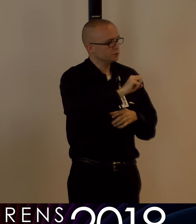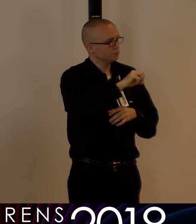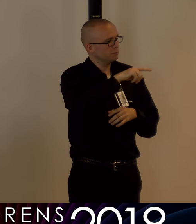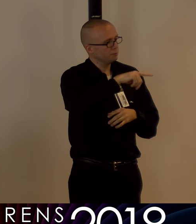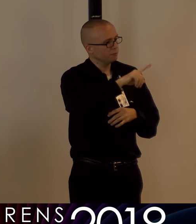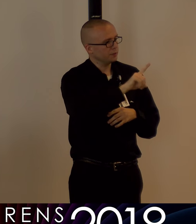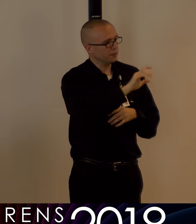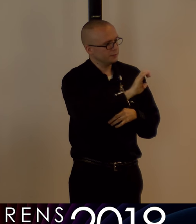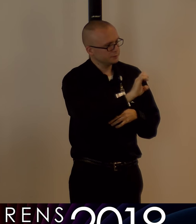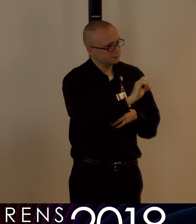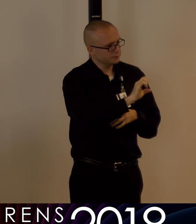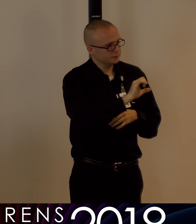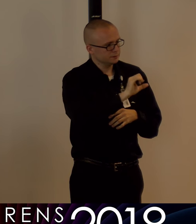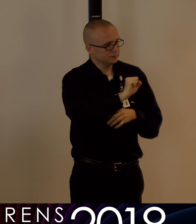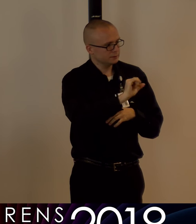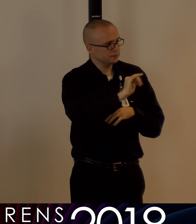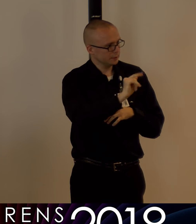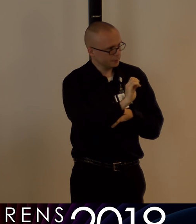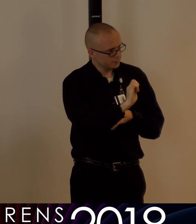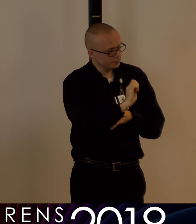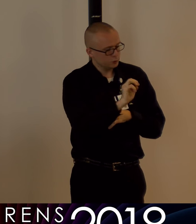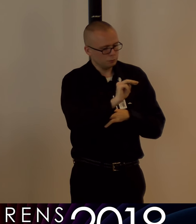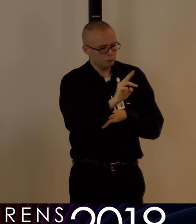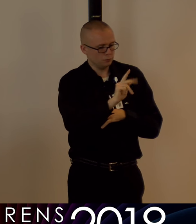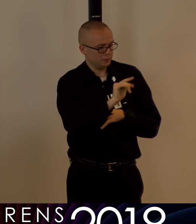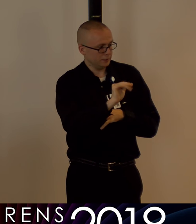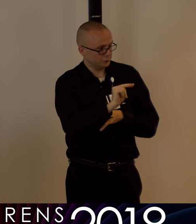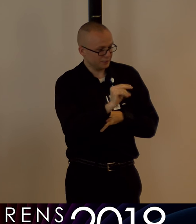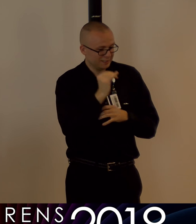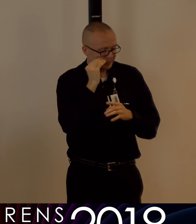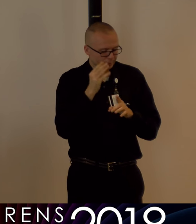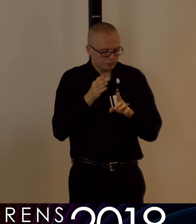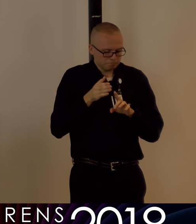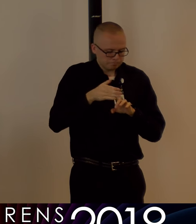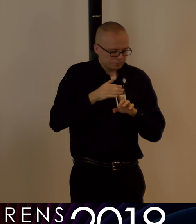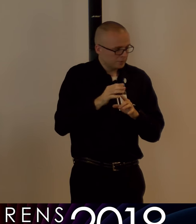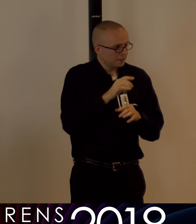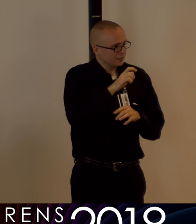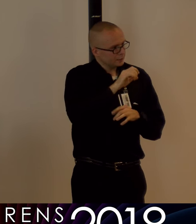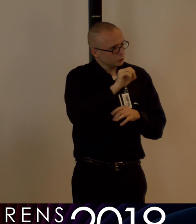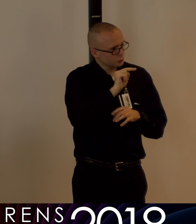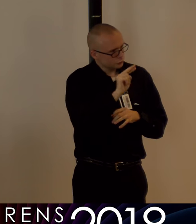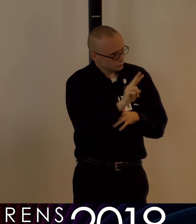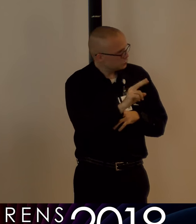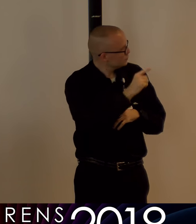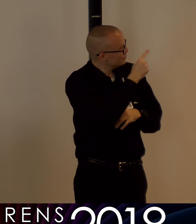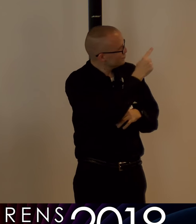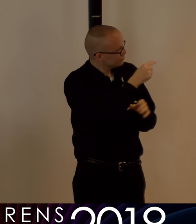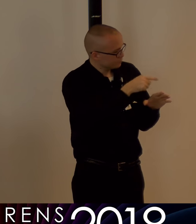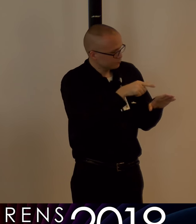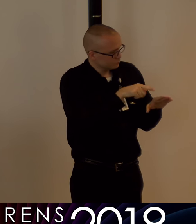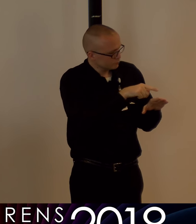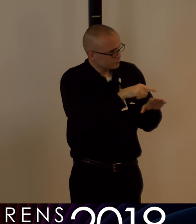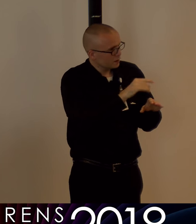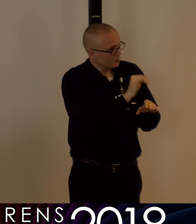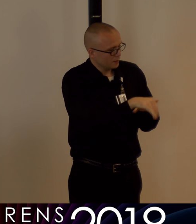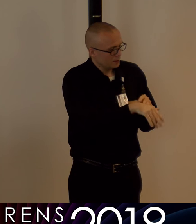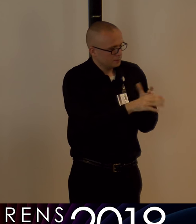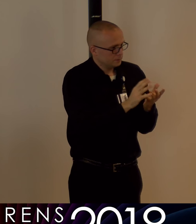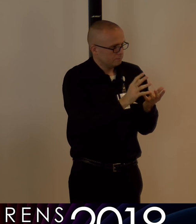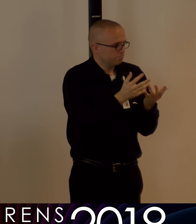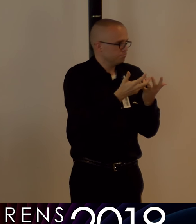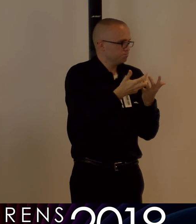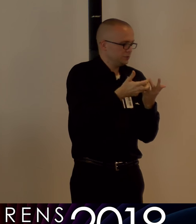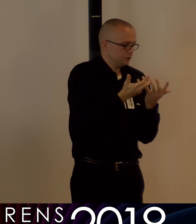And what happens is if you have, for example, a mutation right here at the edge of exon 2, the splicing